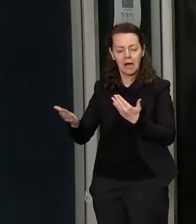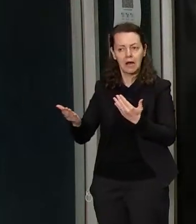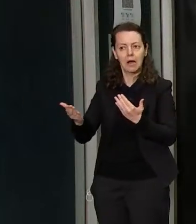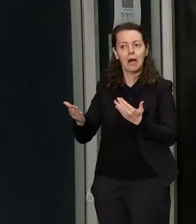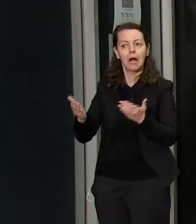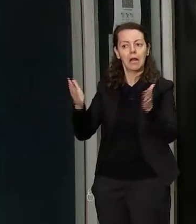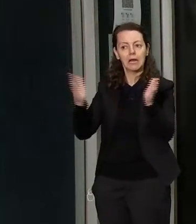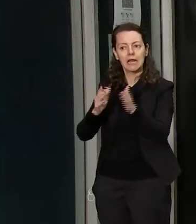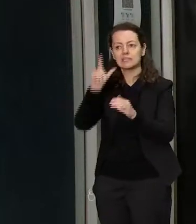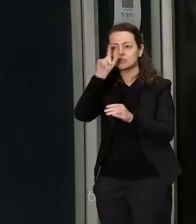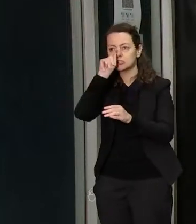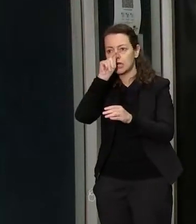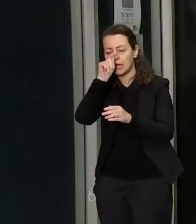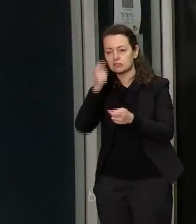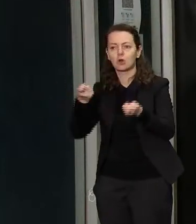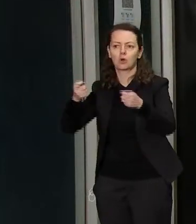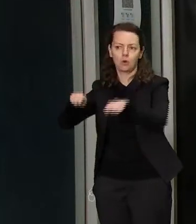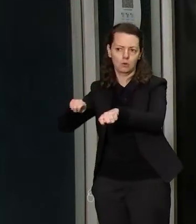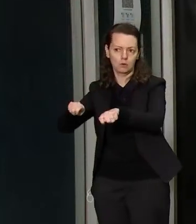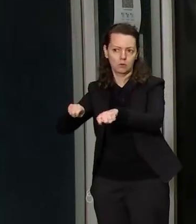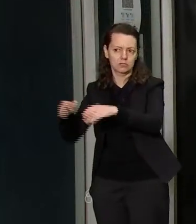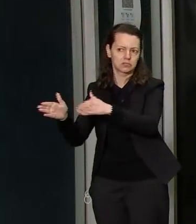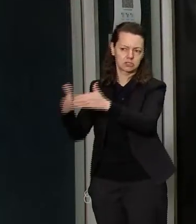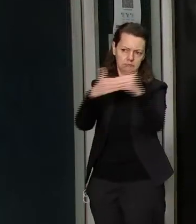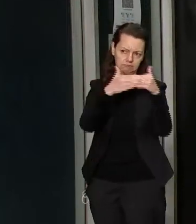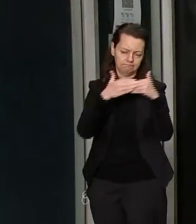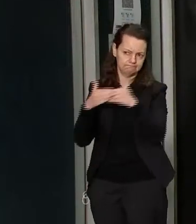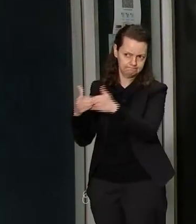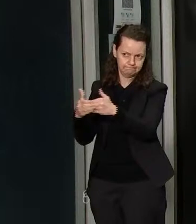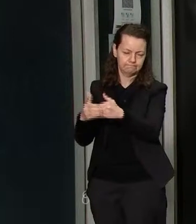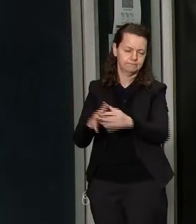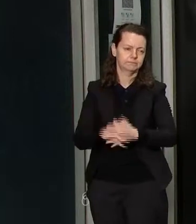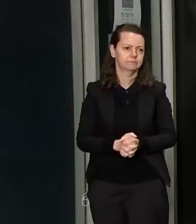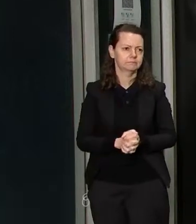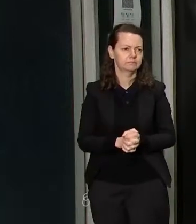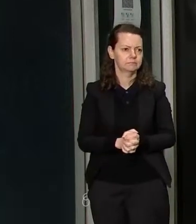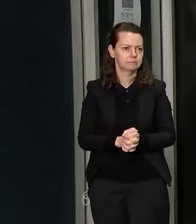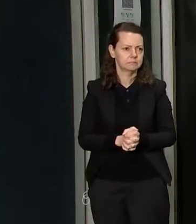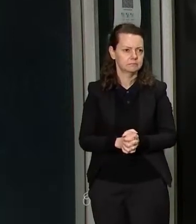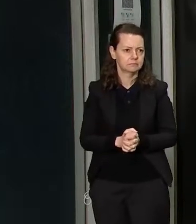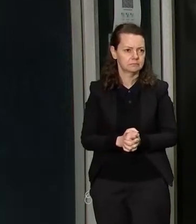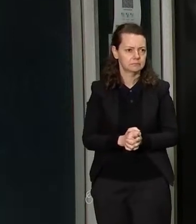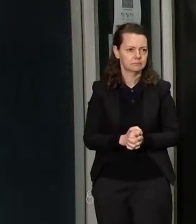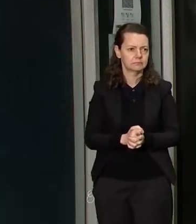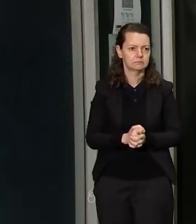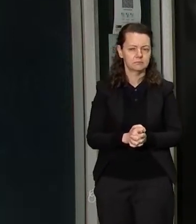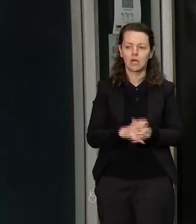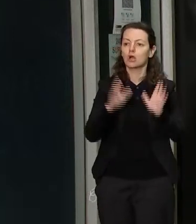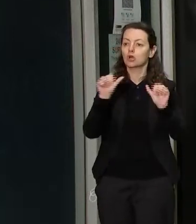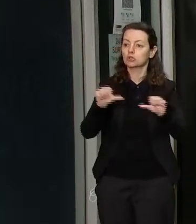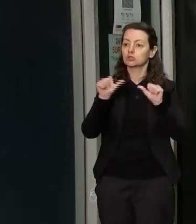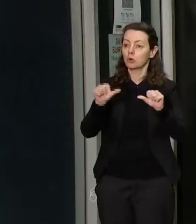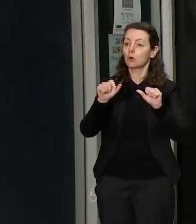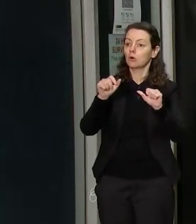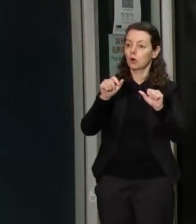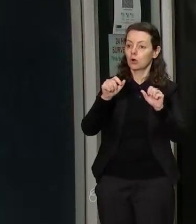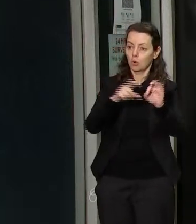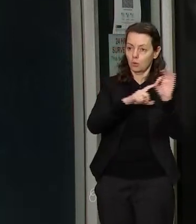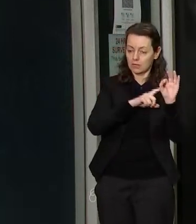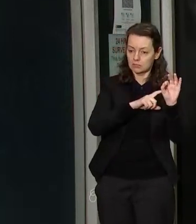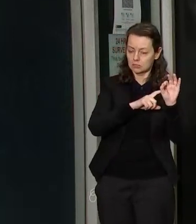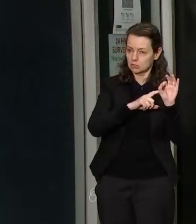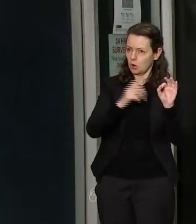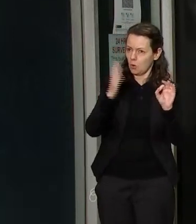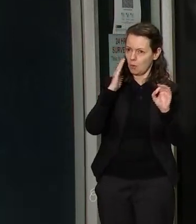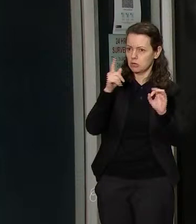of the health impacts if someone does contract the virus. When does it make lockdown more likely, though? When does it make lockdown less likely?